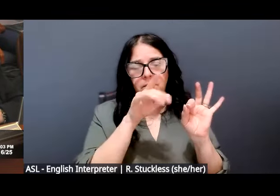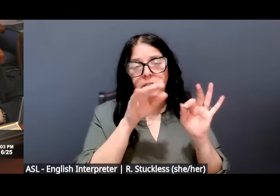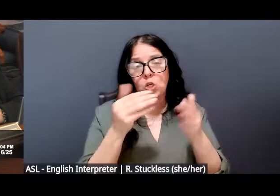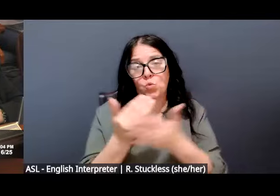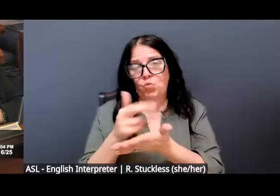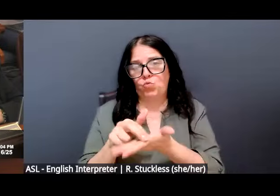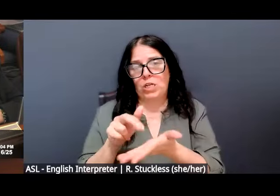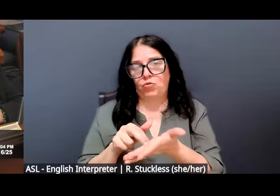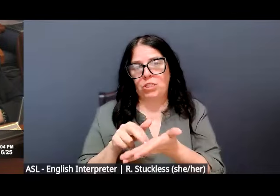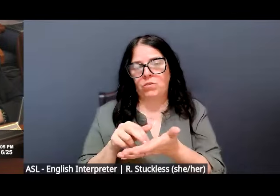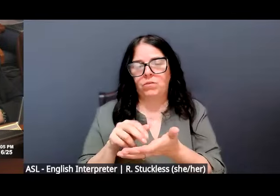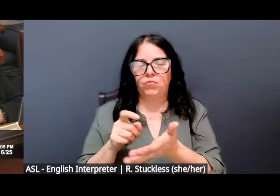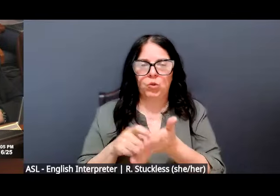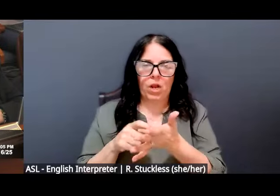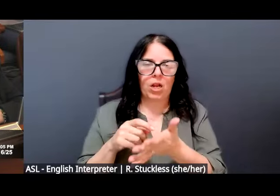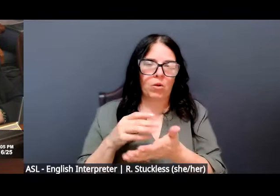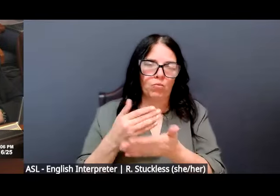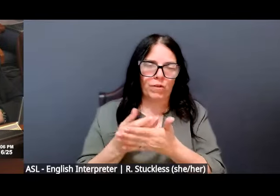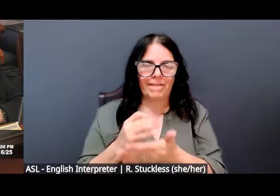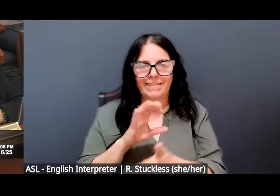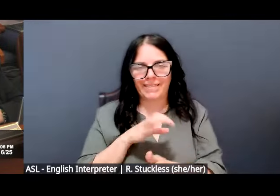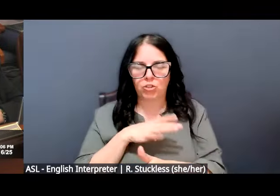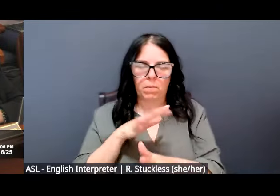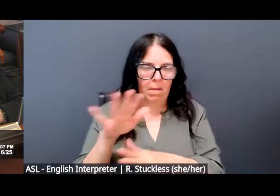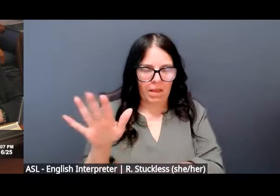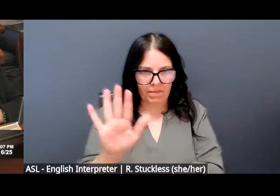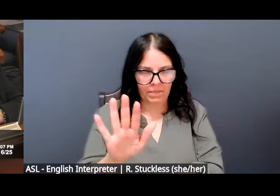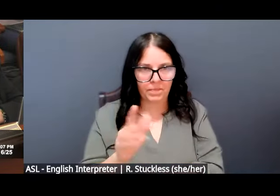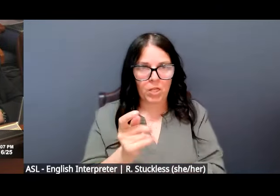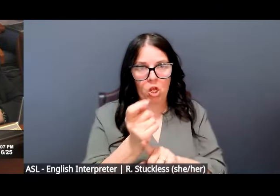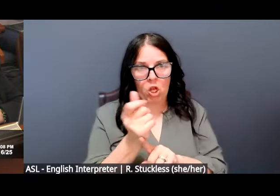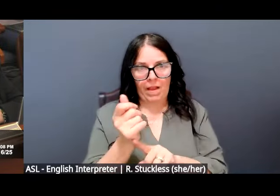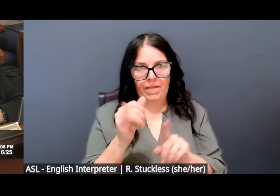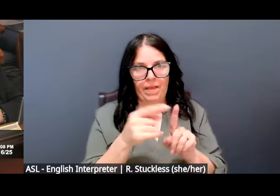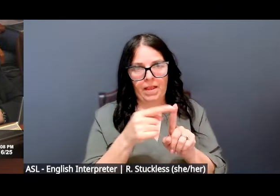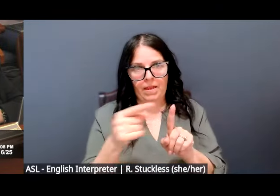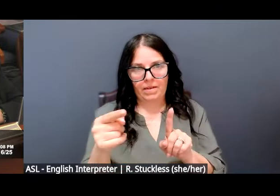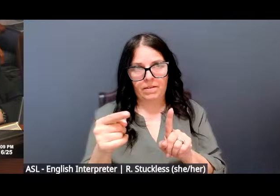require proof of citizenship, blah, blah, blah, all the way up to eliminate.